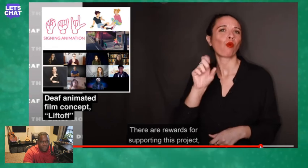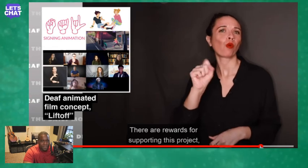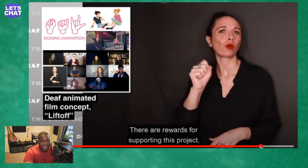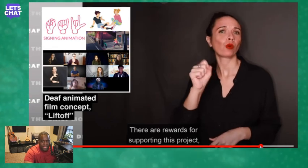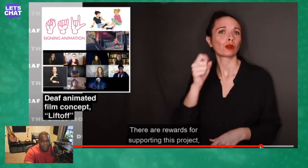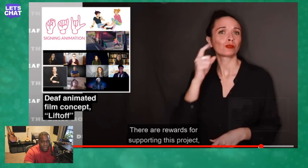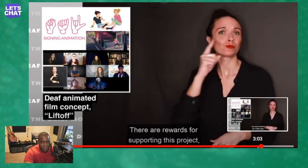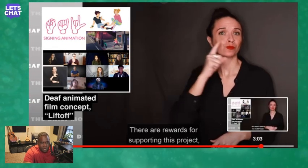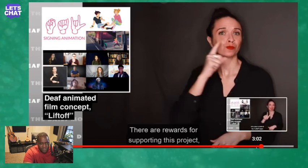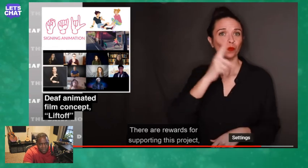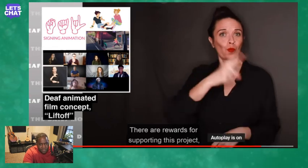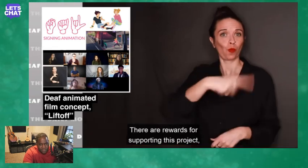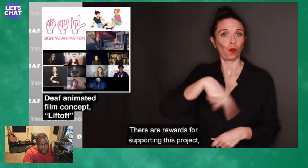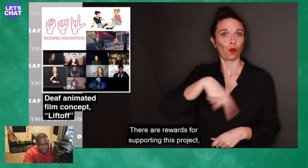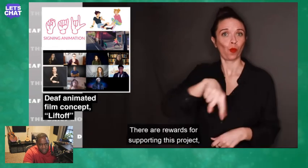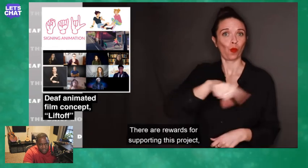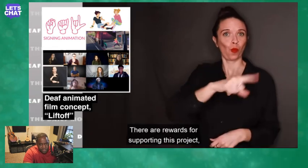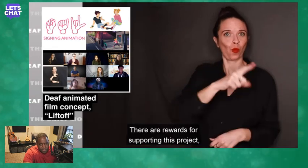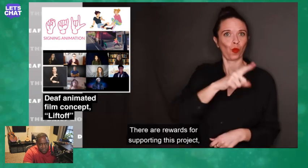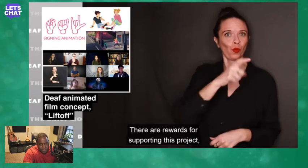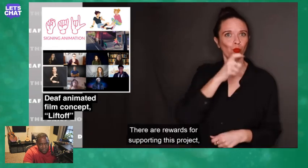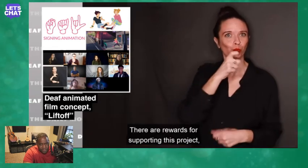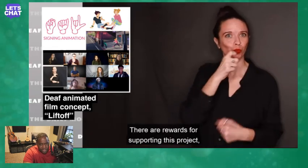Rewards. She's spelling out rewards